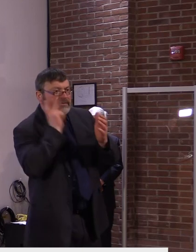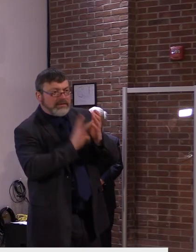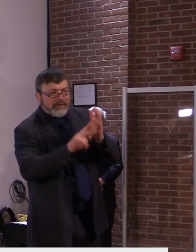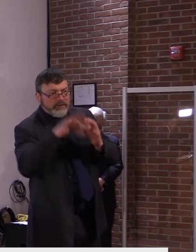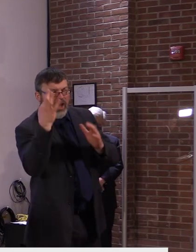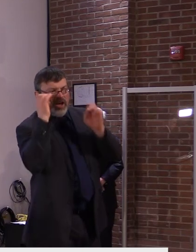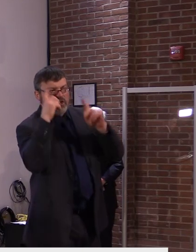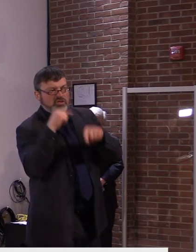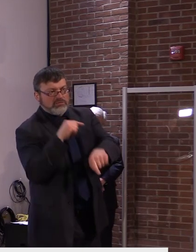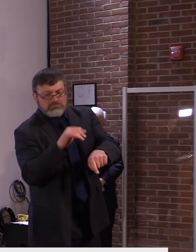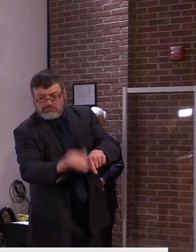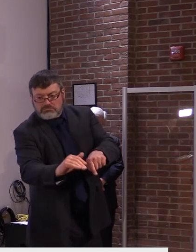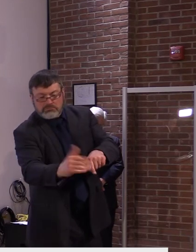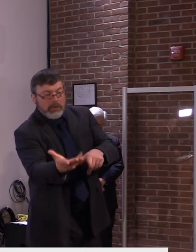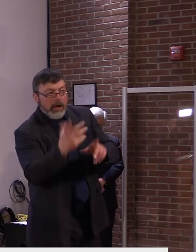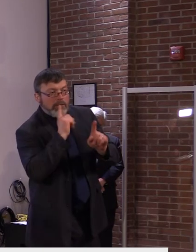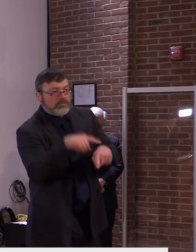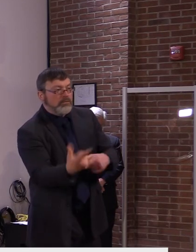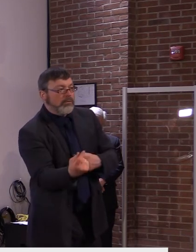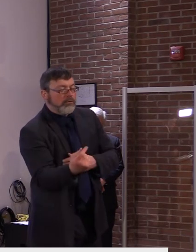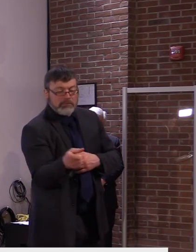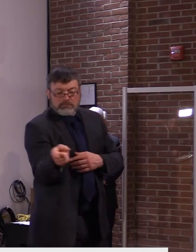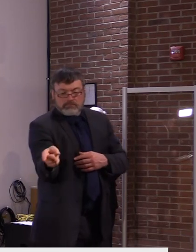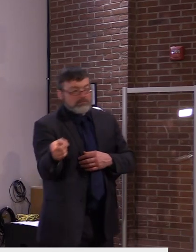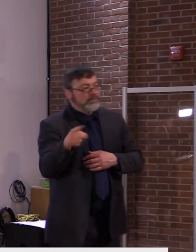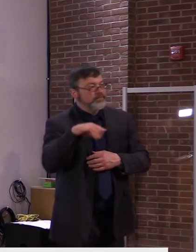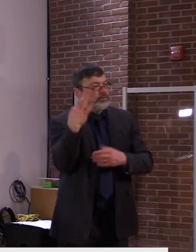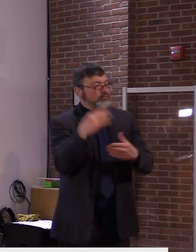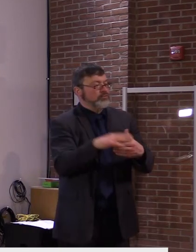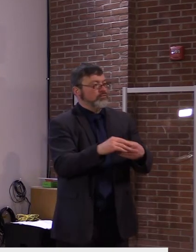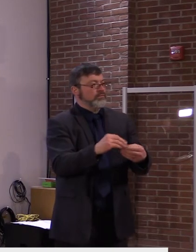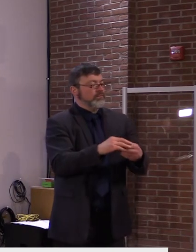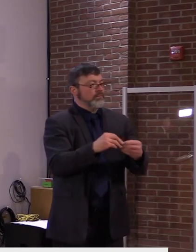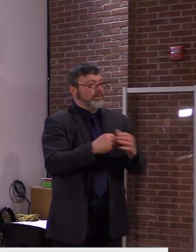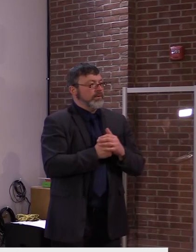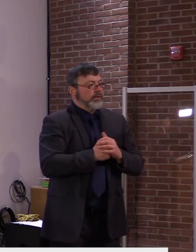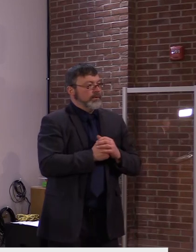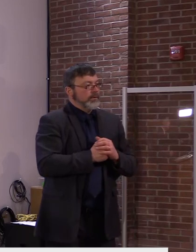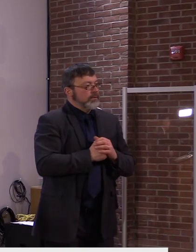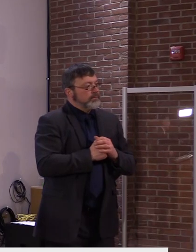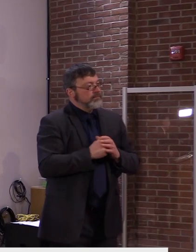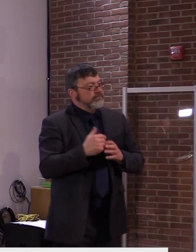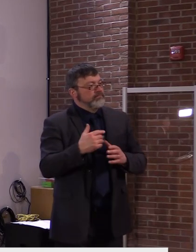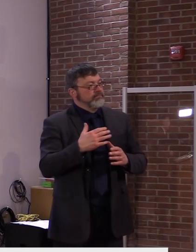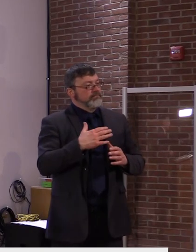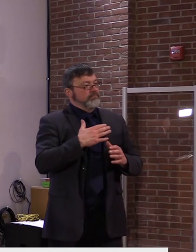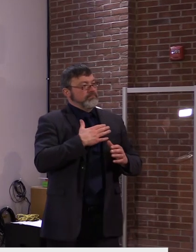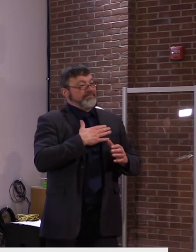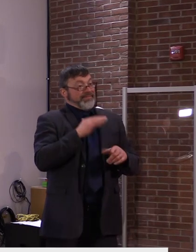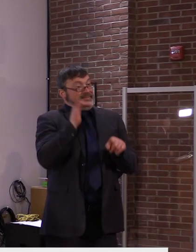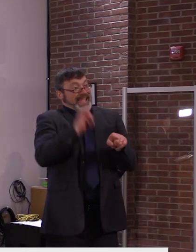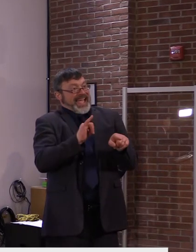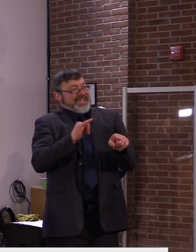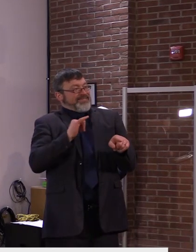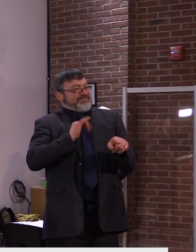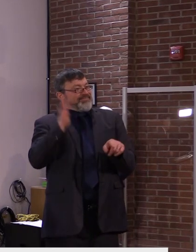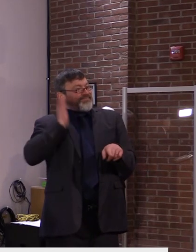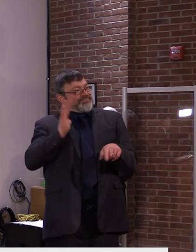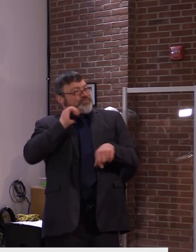Yes, thank you. yes, I will serve. That's my former school district, so I always enjoy hearing from them, and I appreciate their